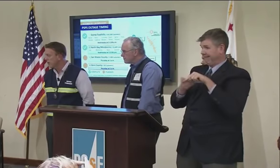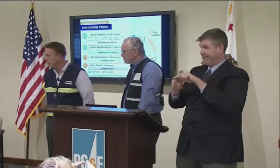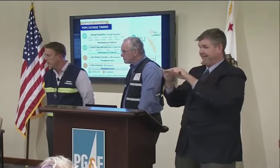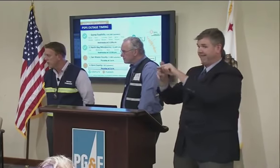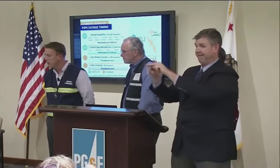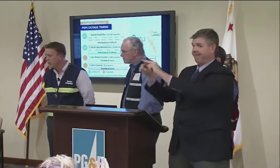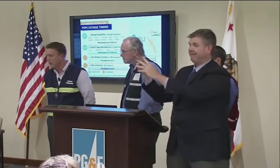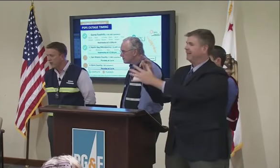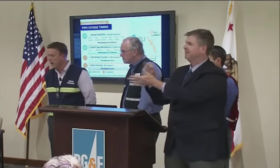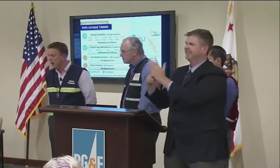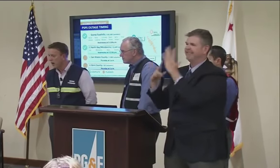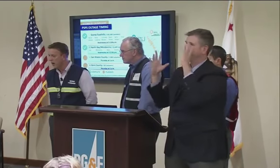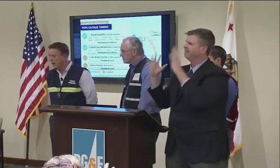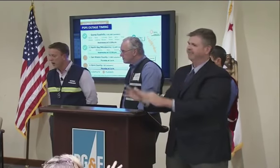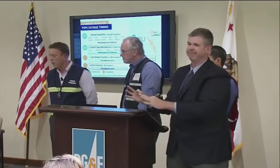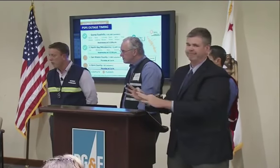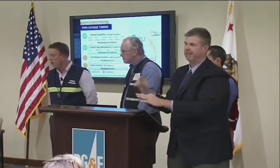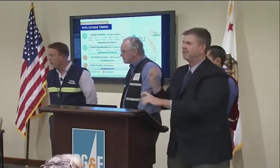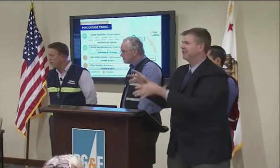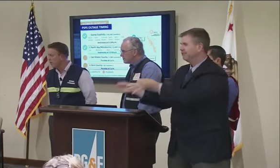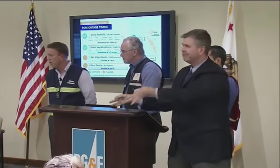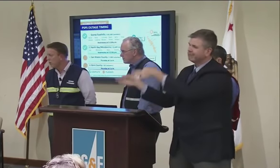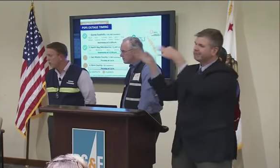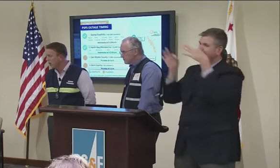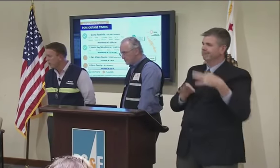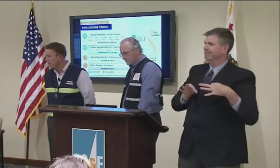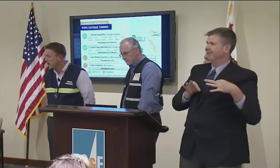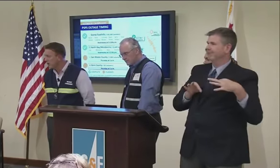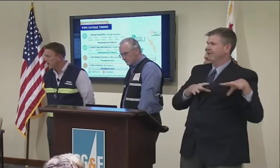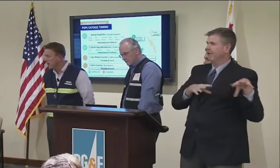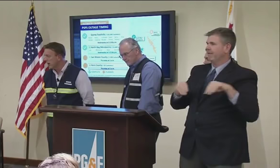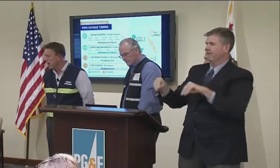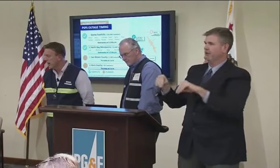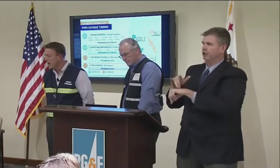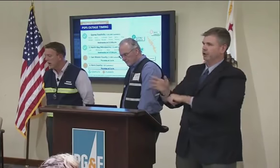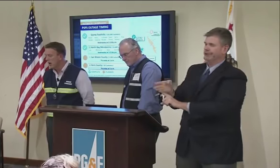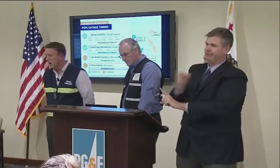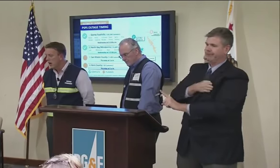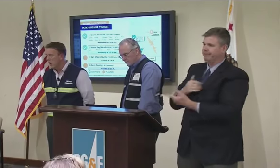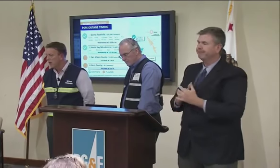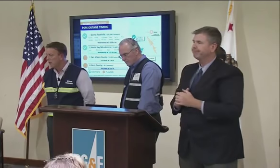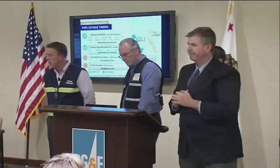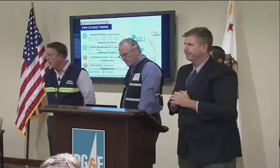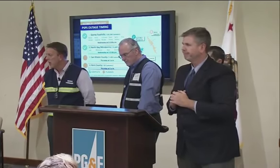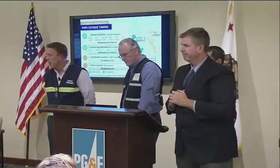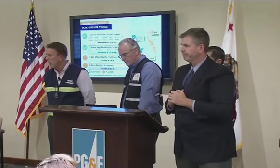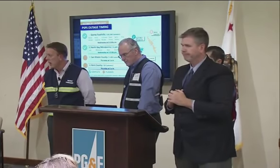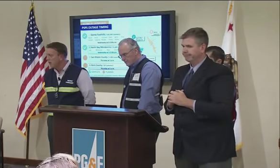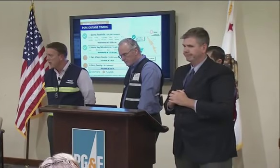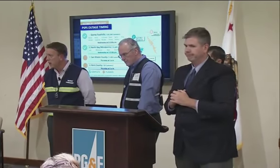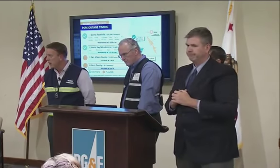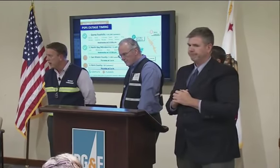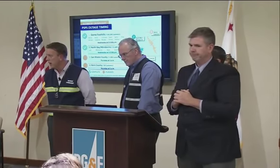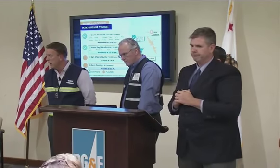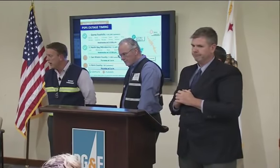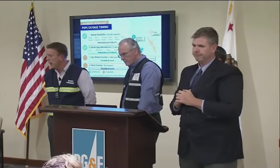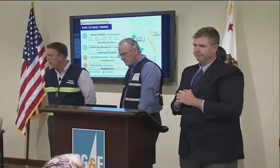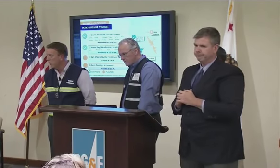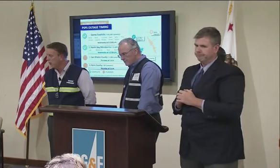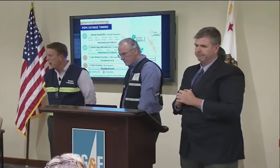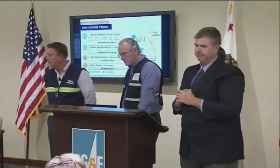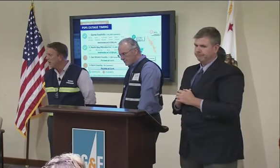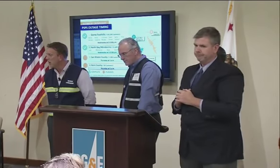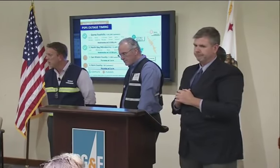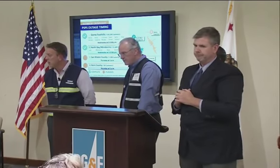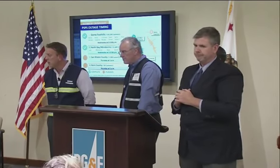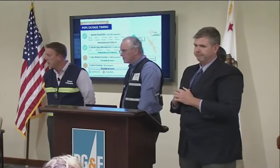field observers that were in the field, as well as the several weather stations that we have. So we executed